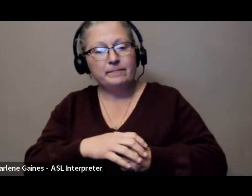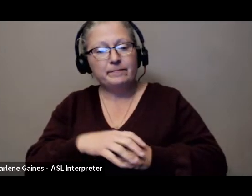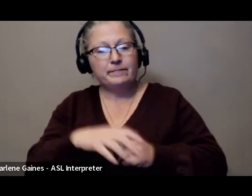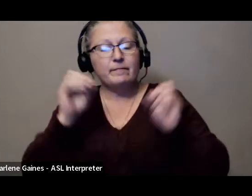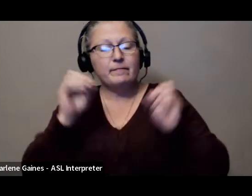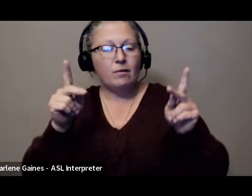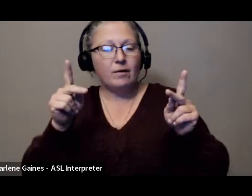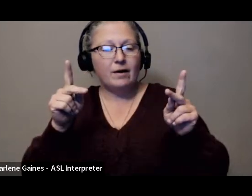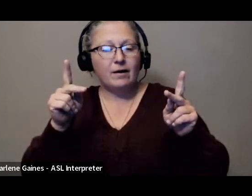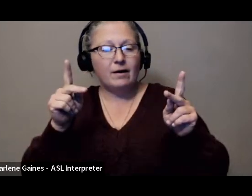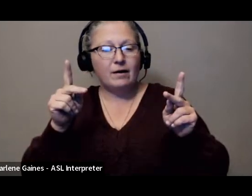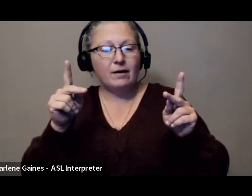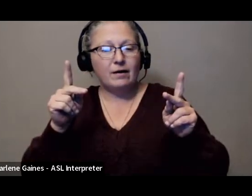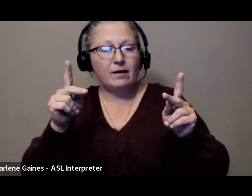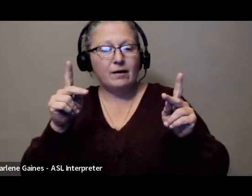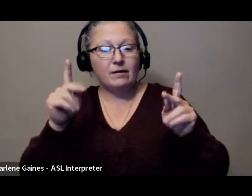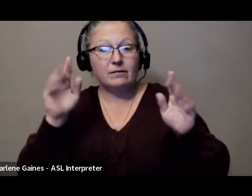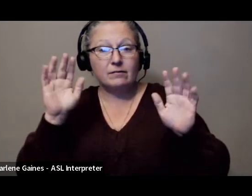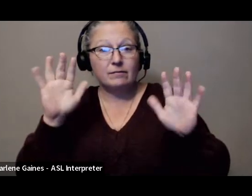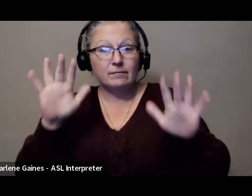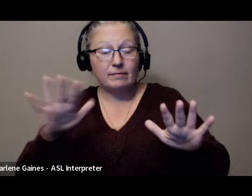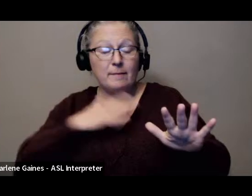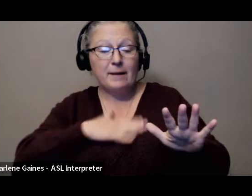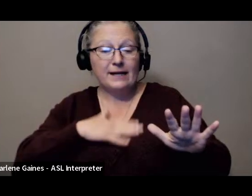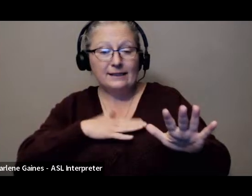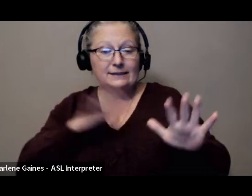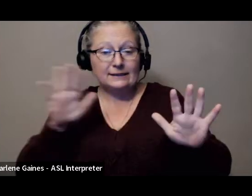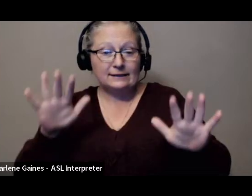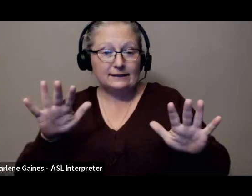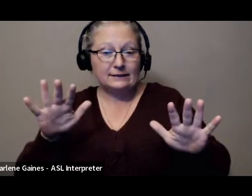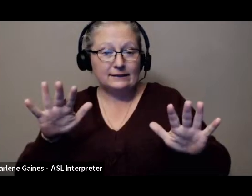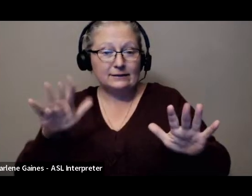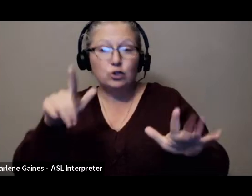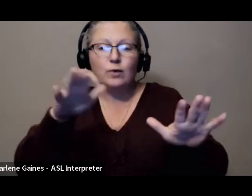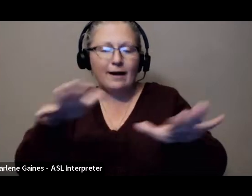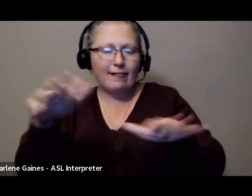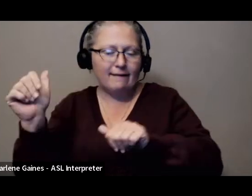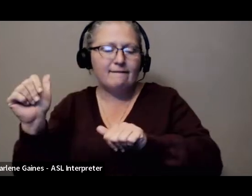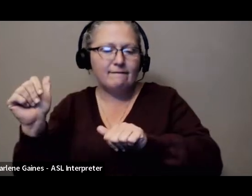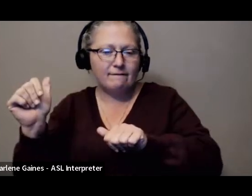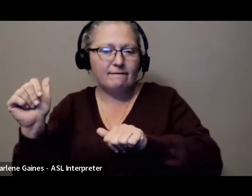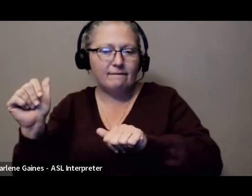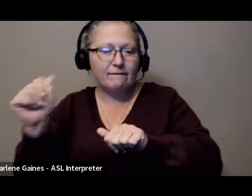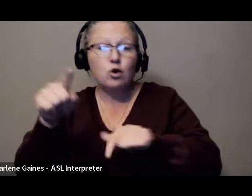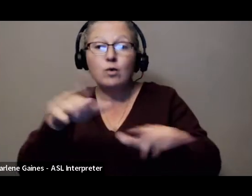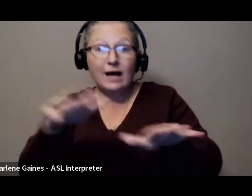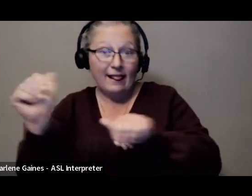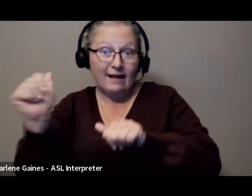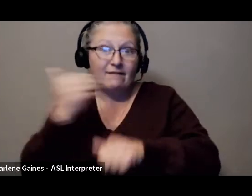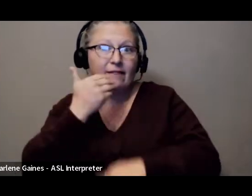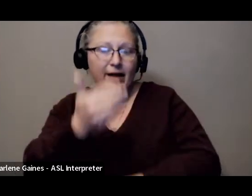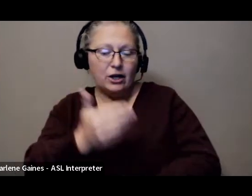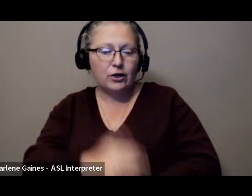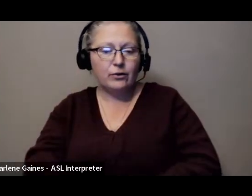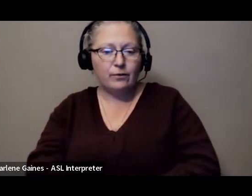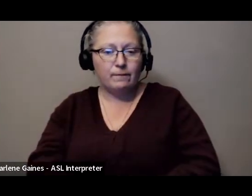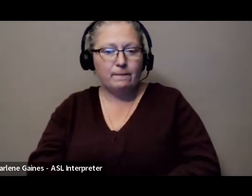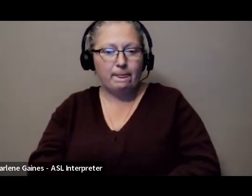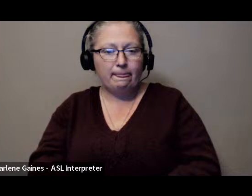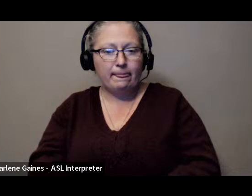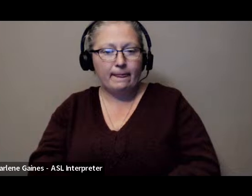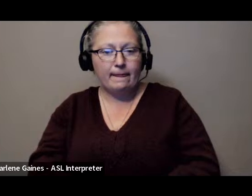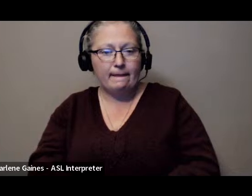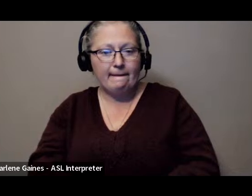Okay, order. Please. You can leave. You can leave. Thank you. Thank